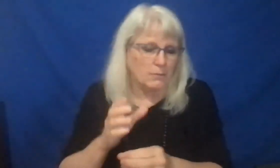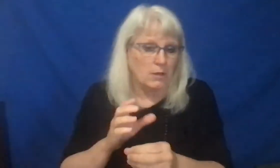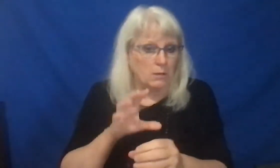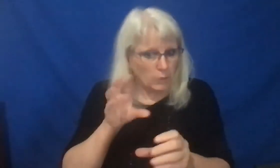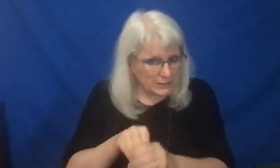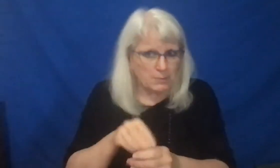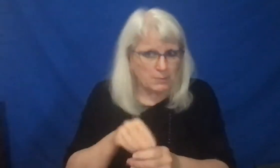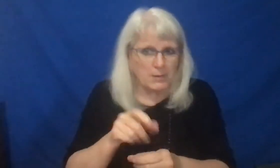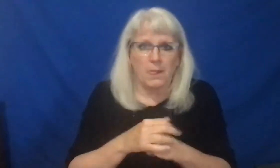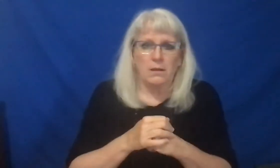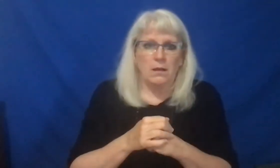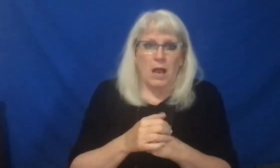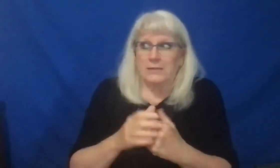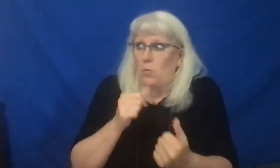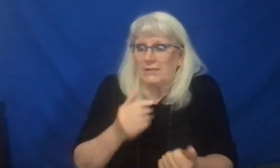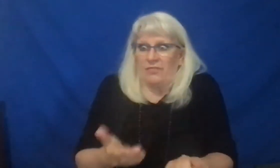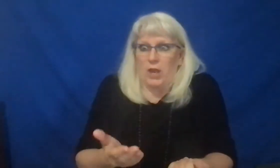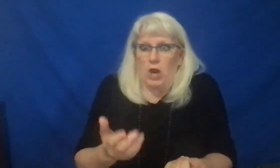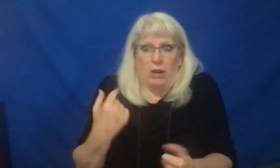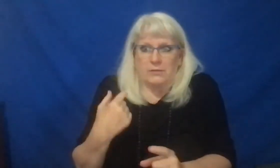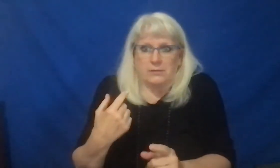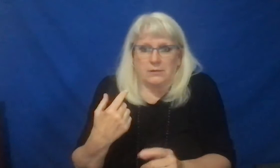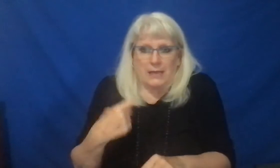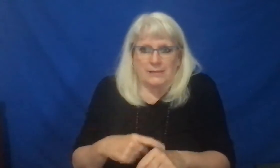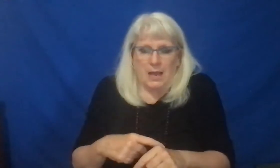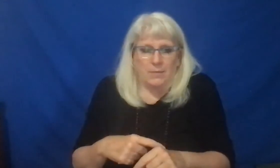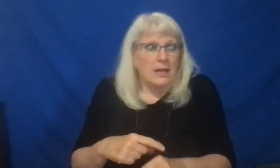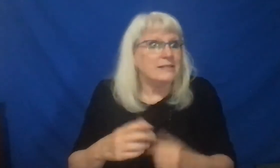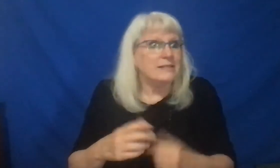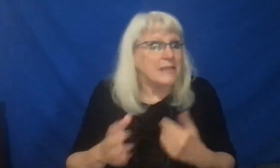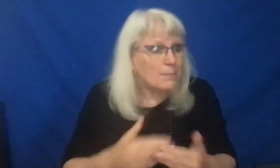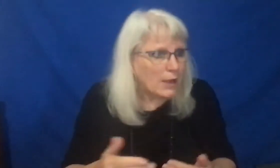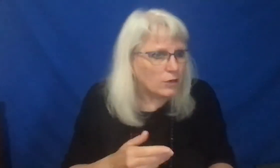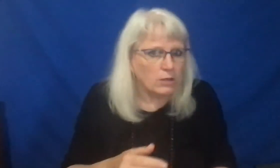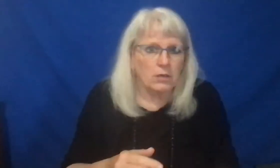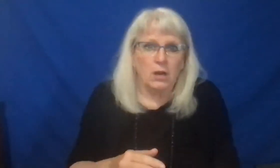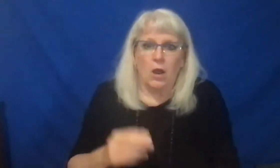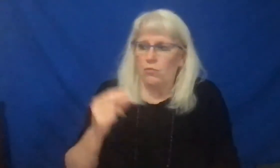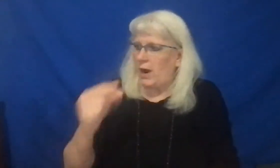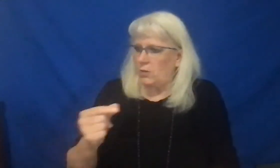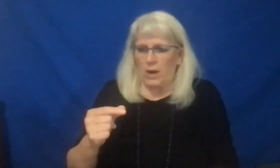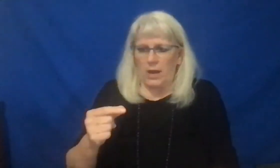hand. I'm like, I wasn't there. Didn't matter. I mean, right away, I was thrown into this circumstance